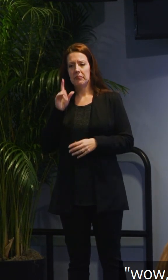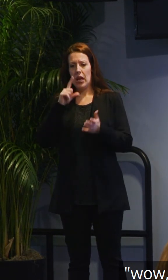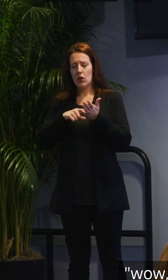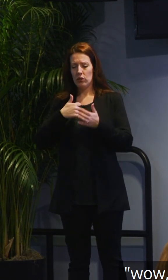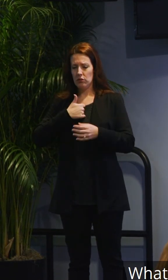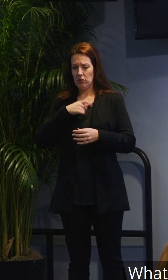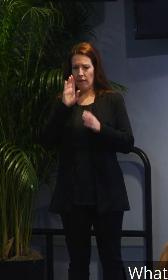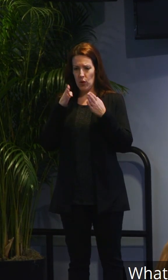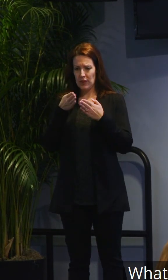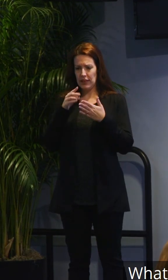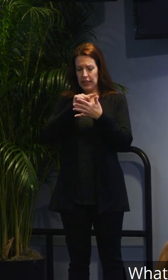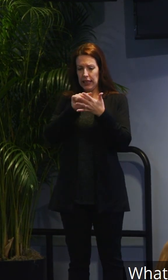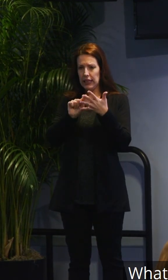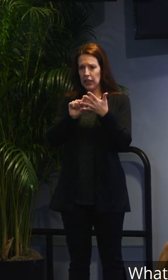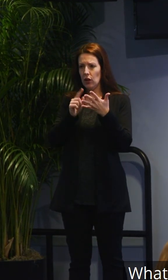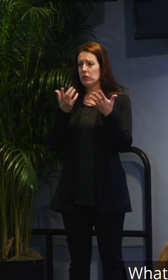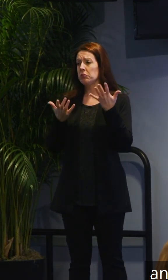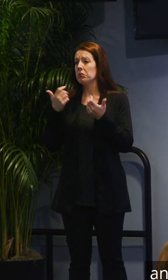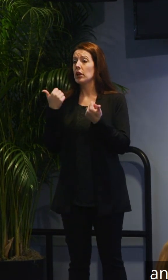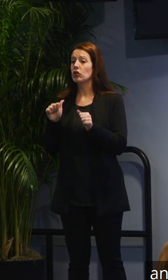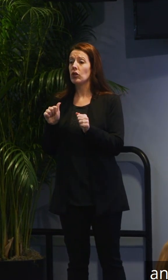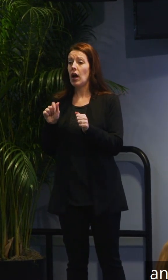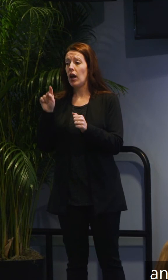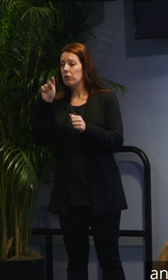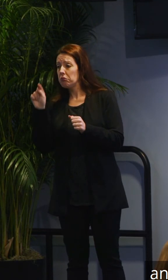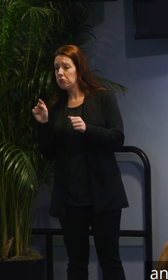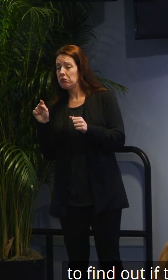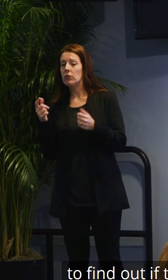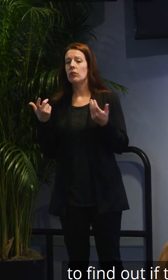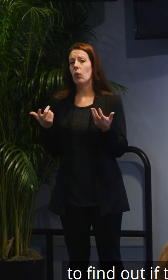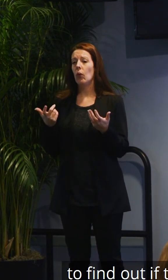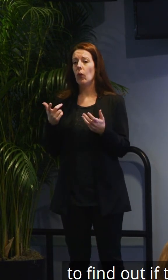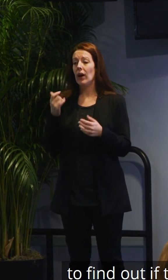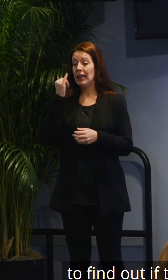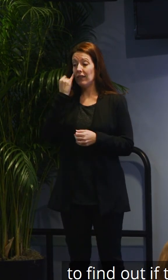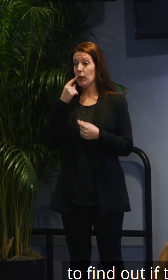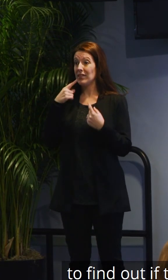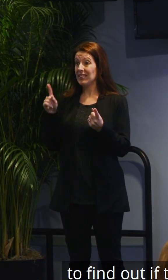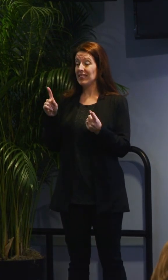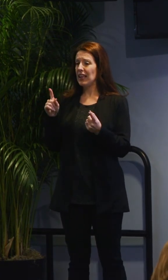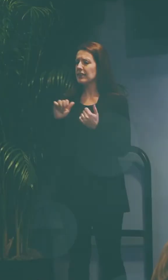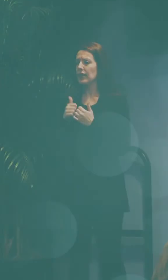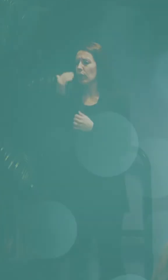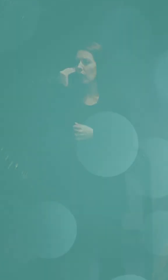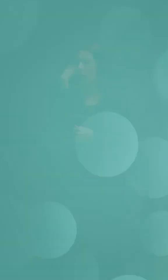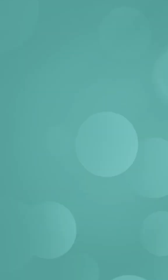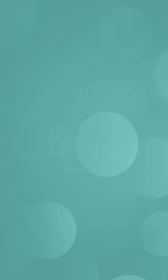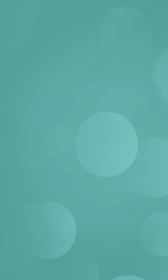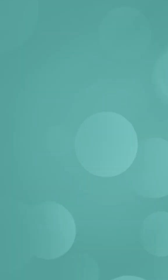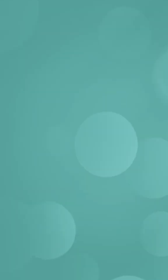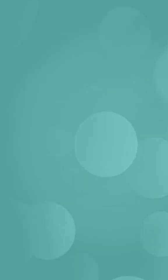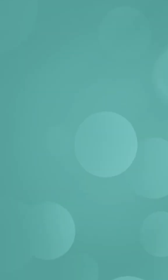here. What's something I might try? And then what could I do to find out if that was working in my setting?